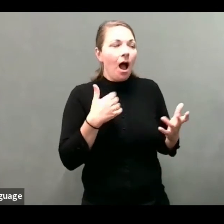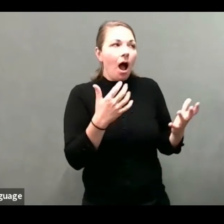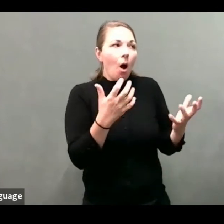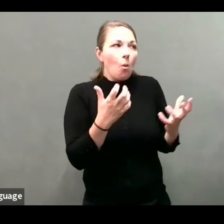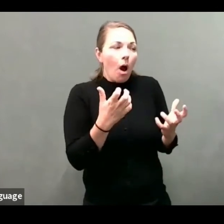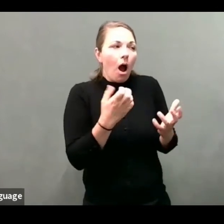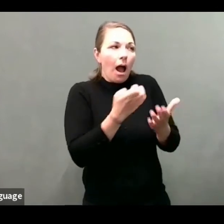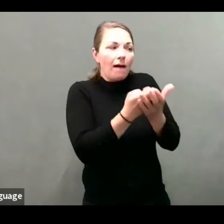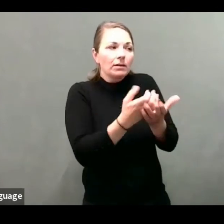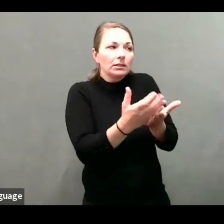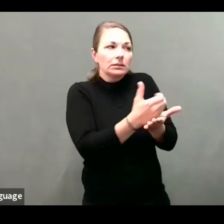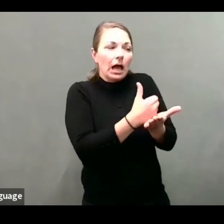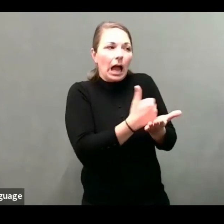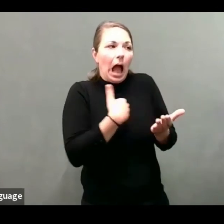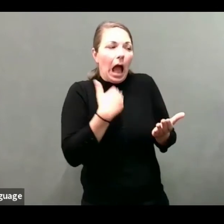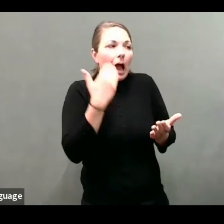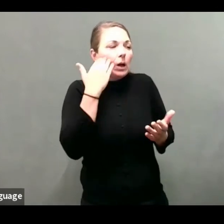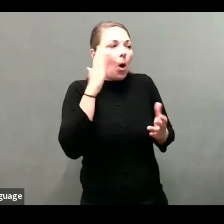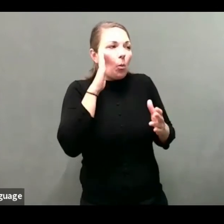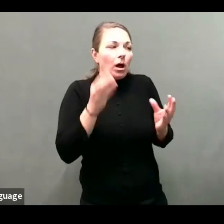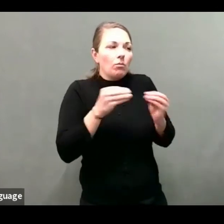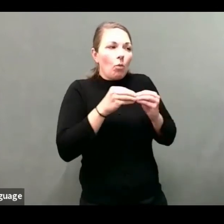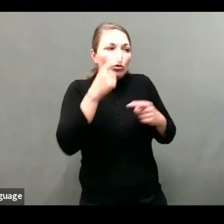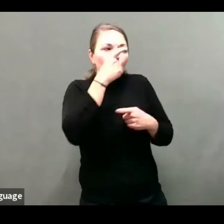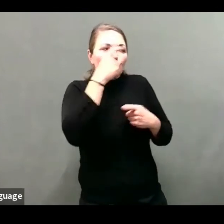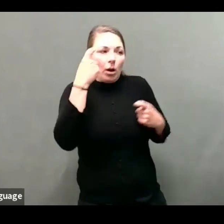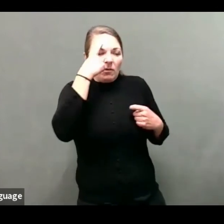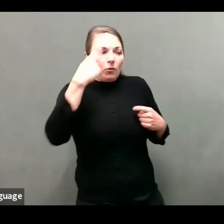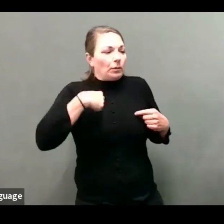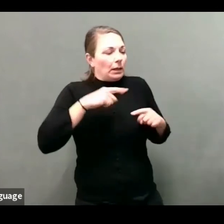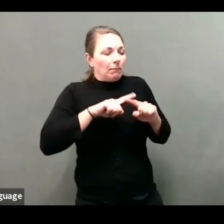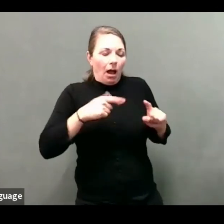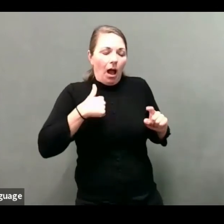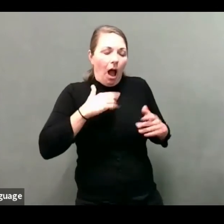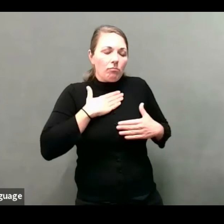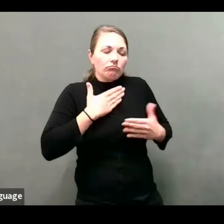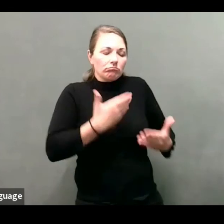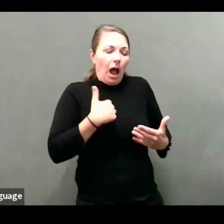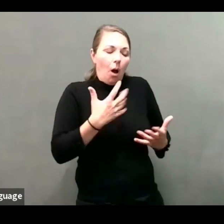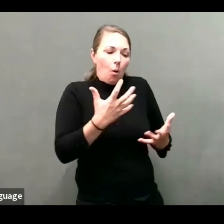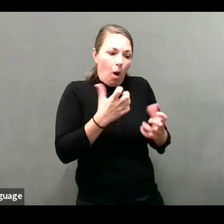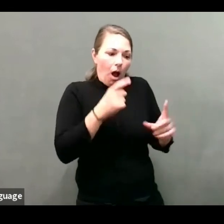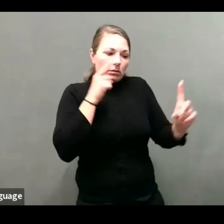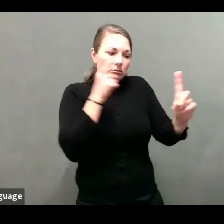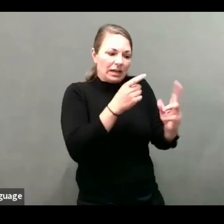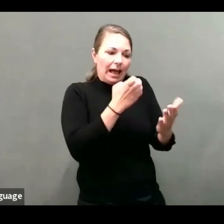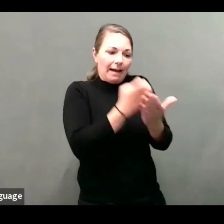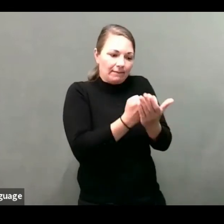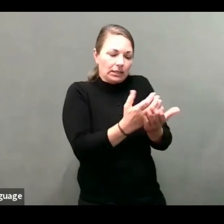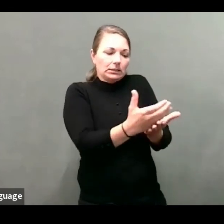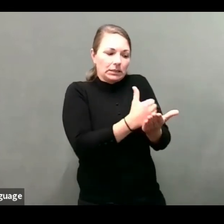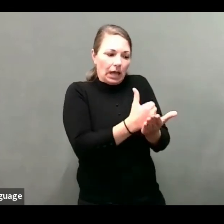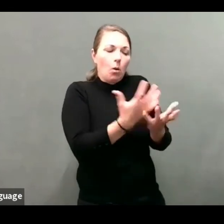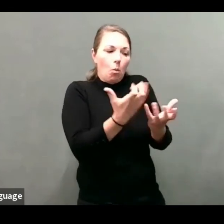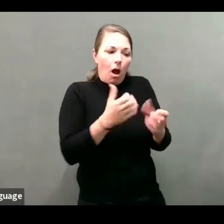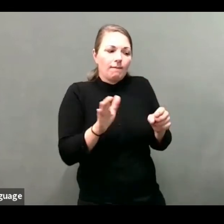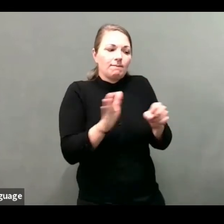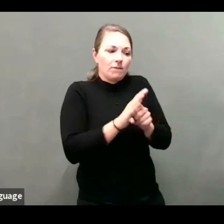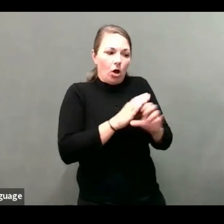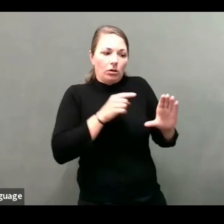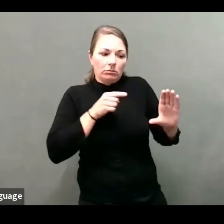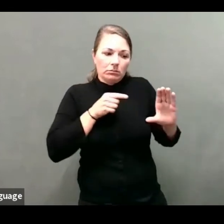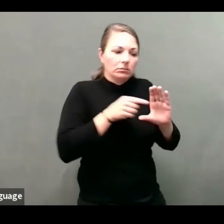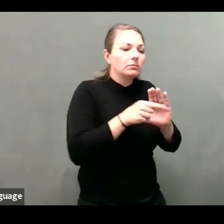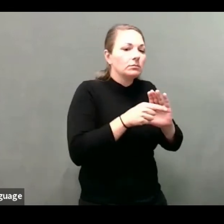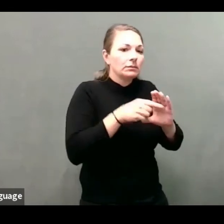be physically a more difficult or emotional process for them? So know that there's a whole variety of spectrums, and the